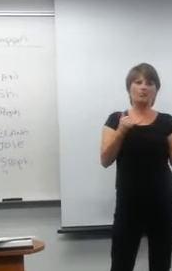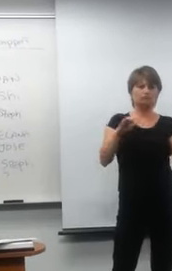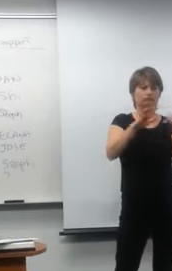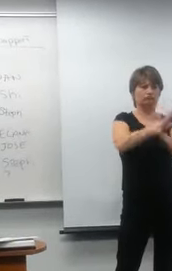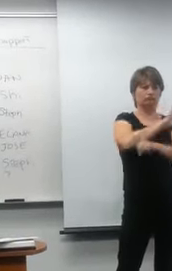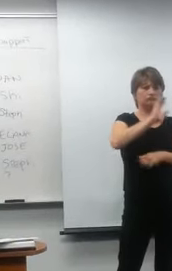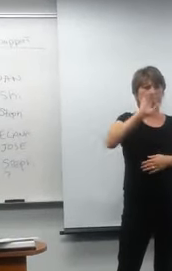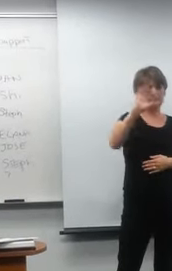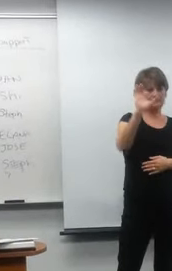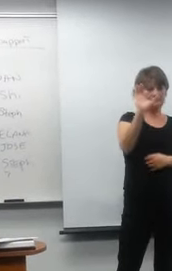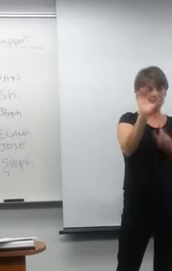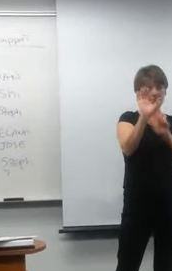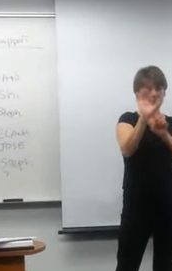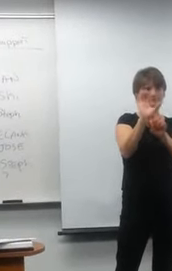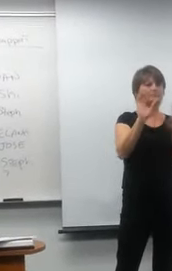And also, why is the setup a little different?